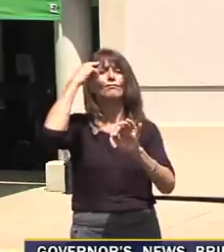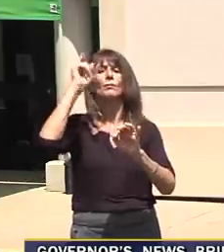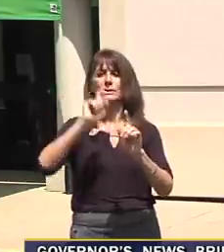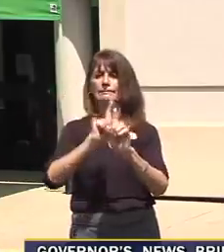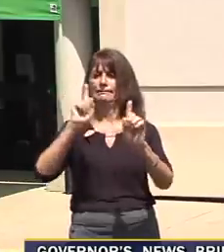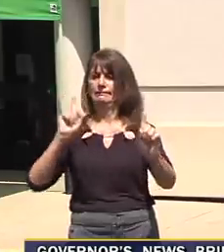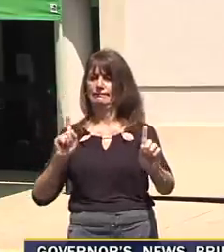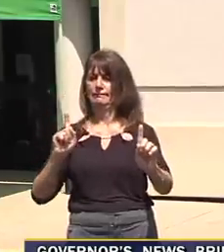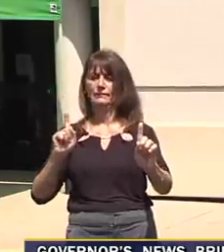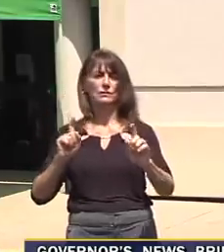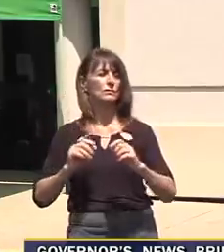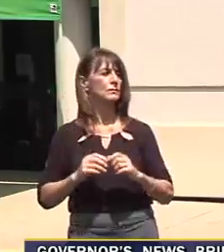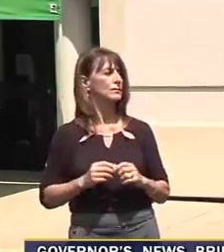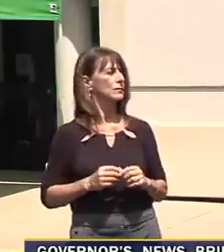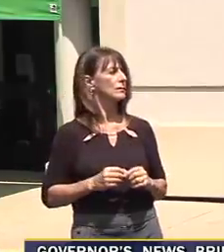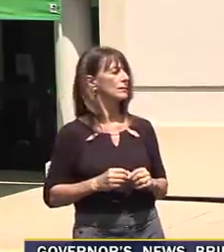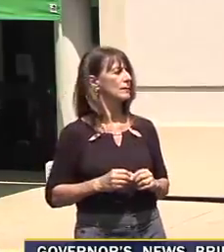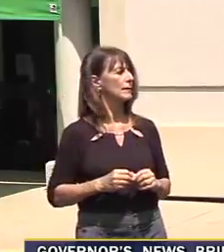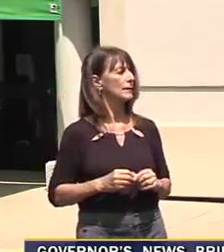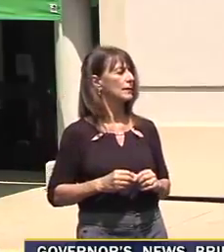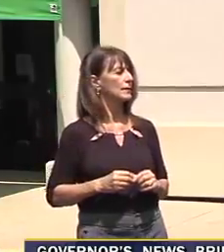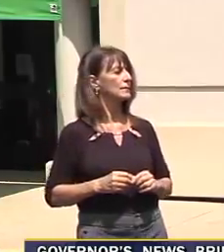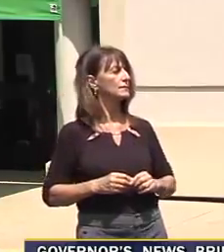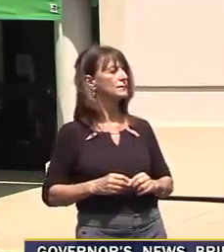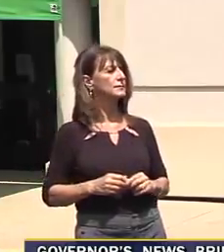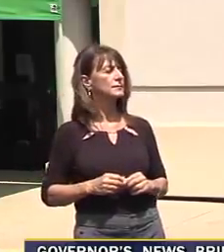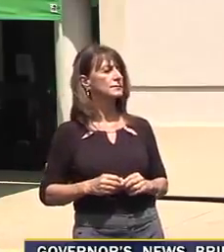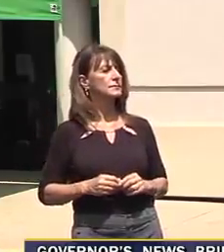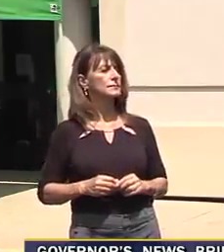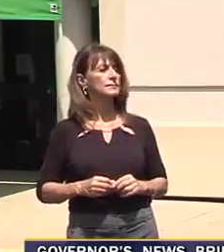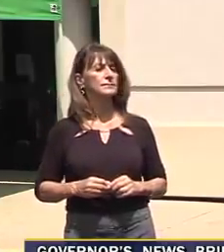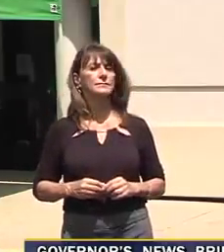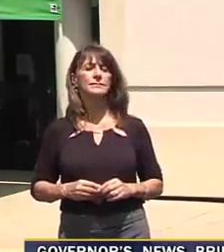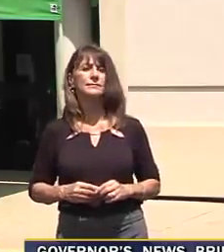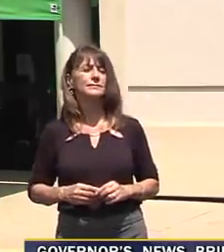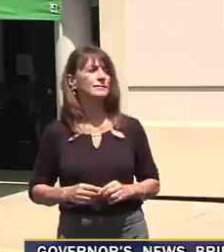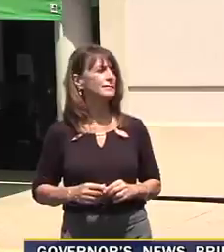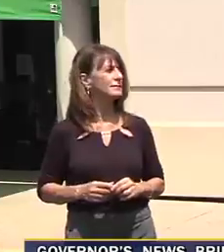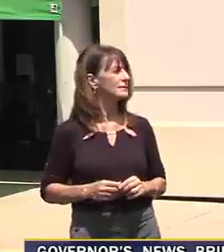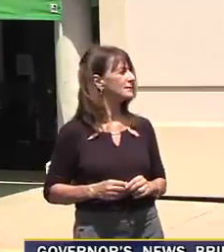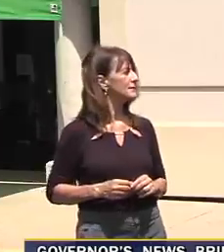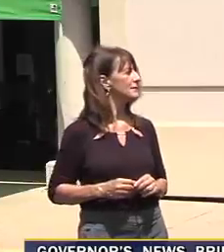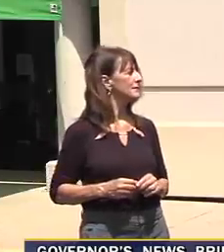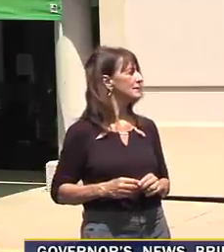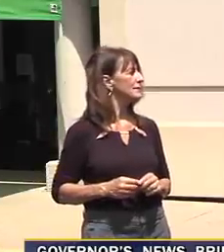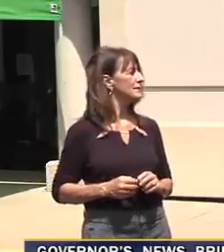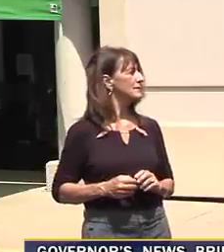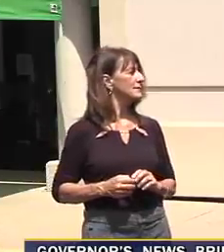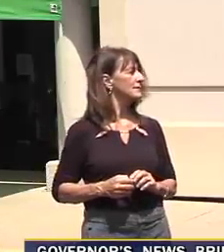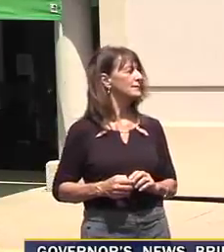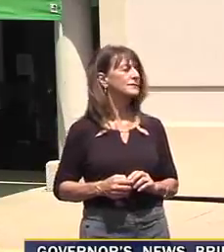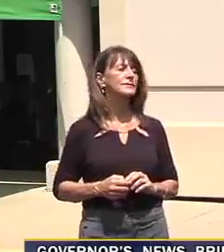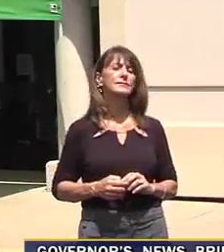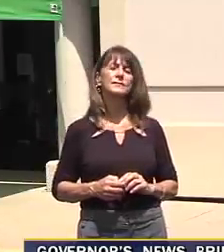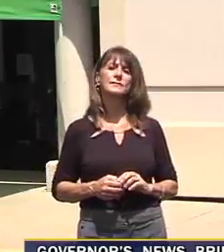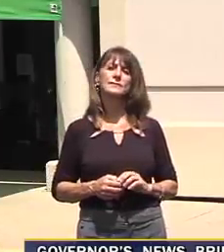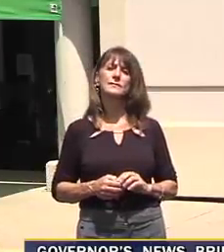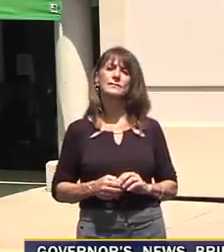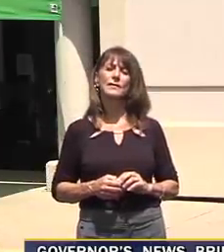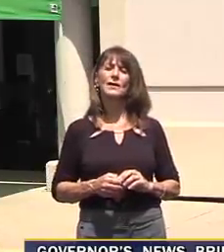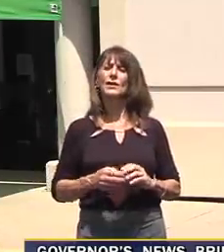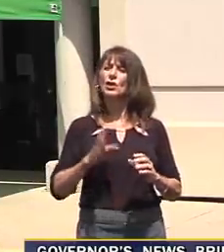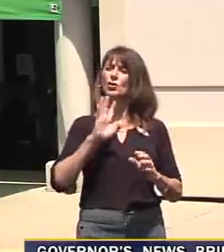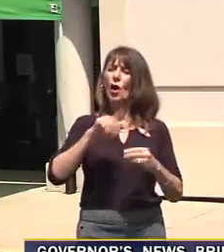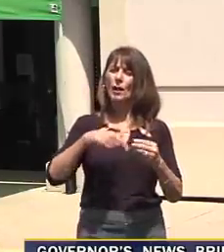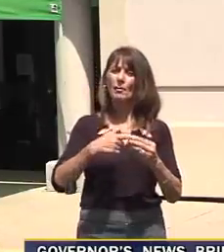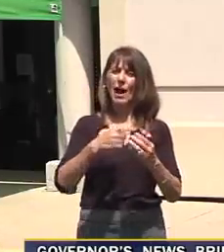they open? I think they are. I got to check that, though. Governor, in terms of how you can restart